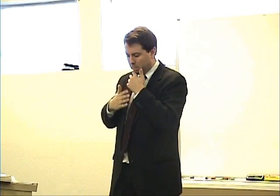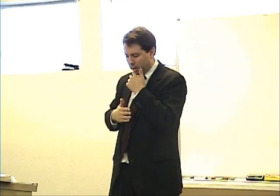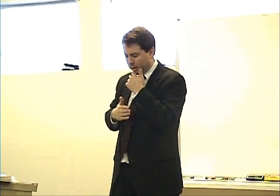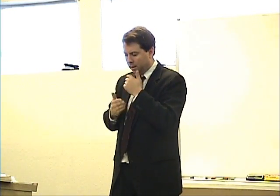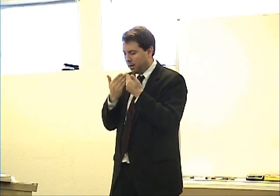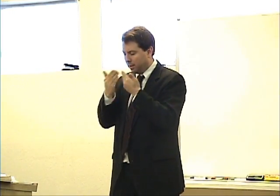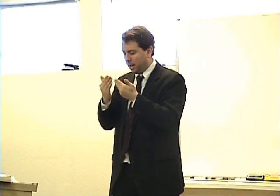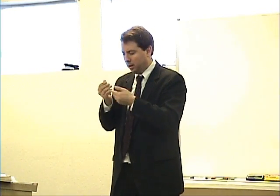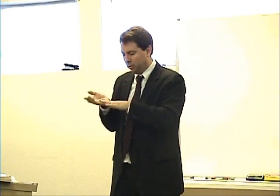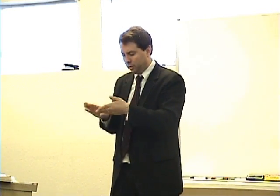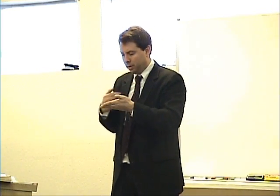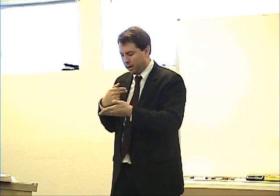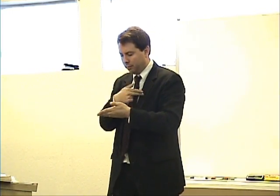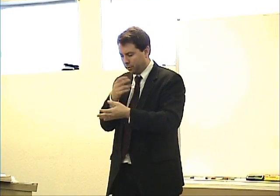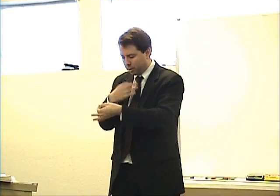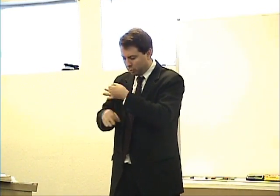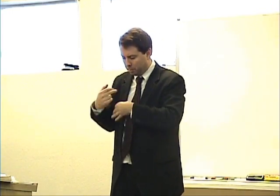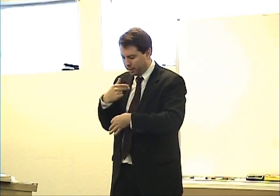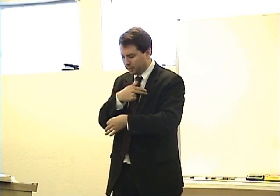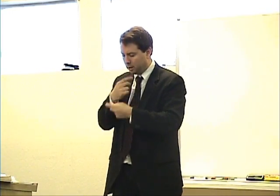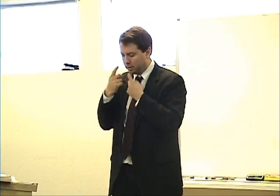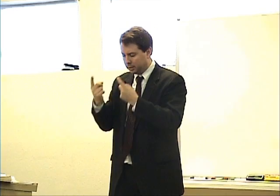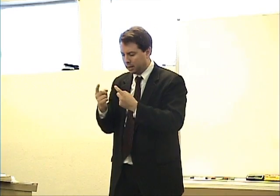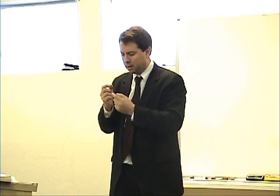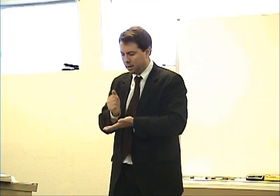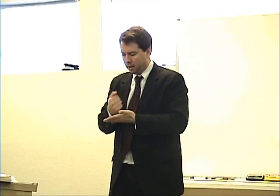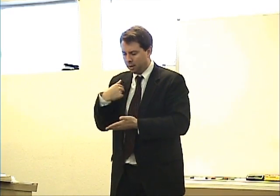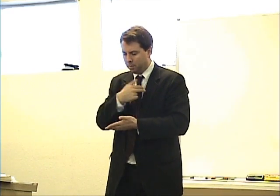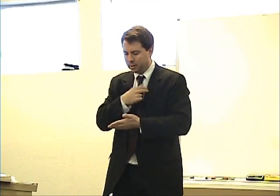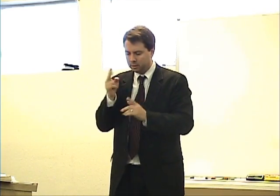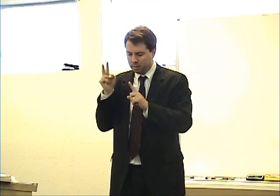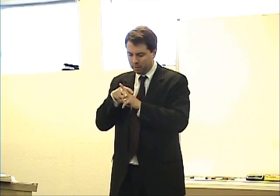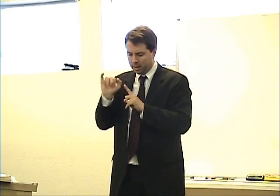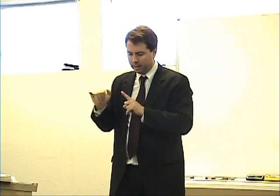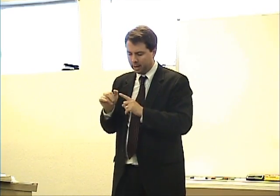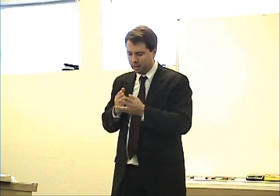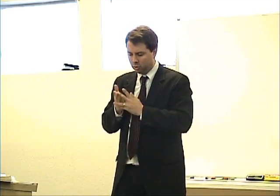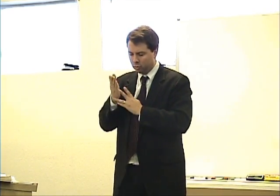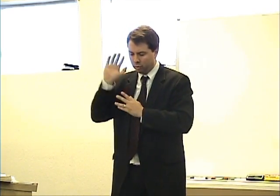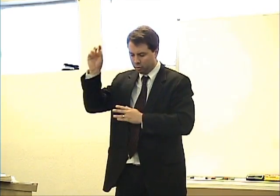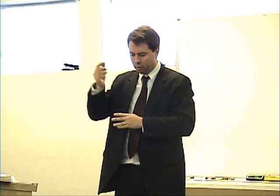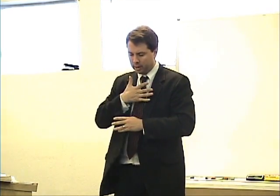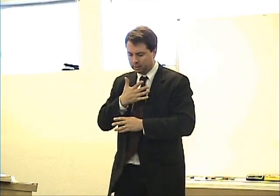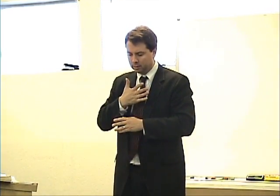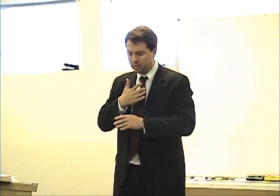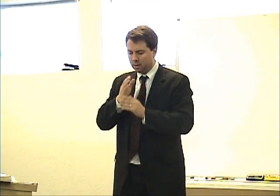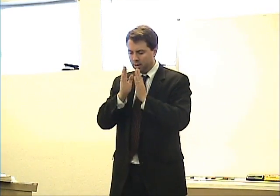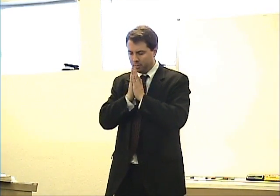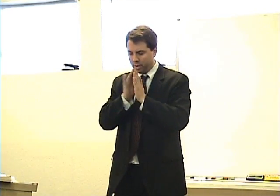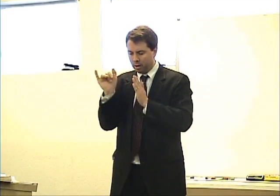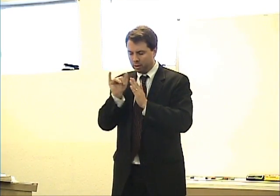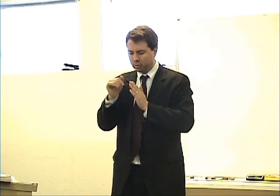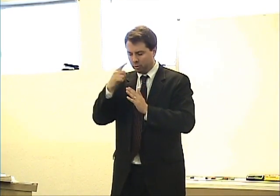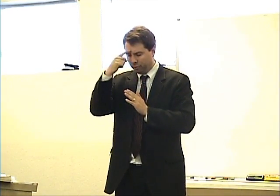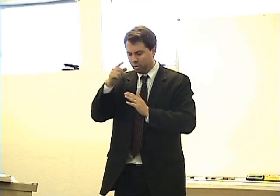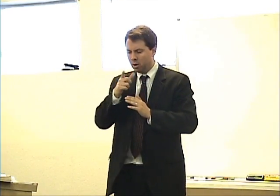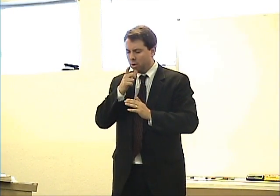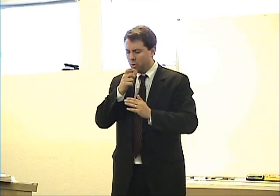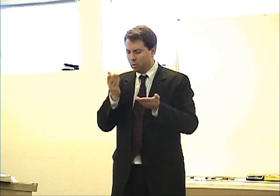blood. Thank you for dying for us, replacing our sin. Help us to apply that through your grace. Pray also for who is